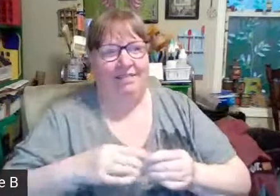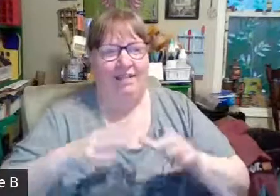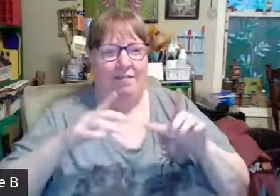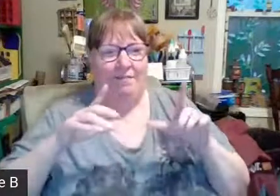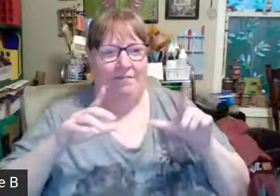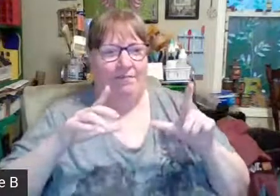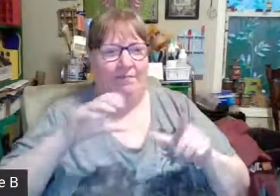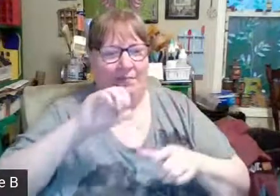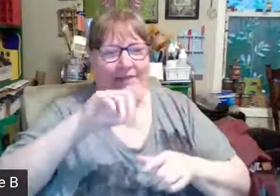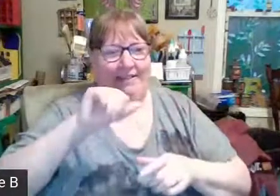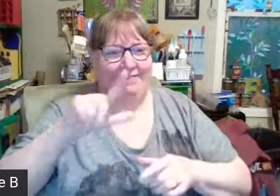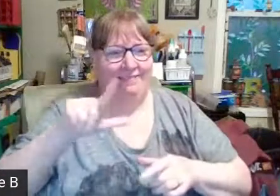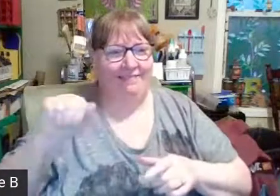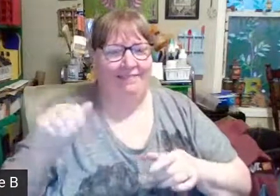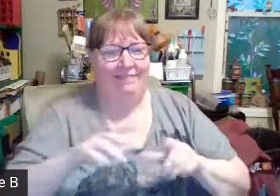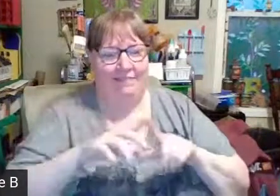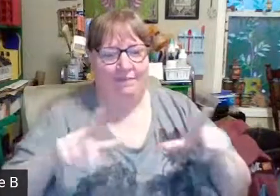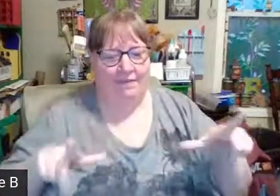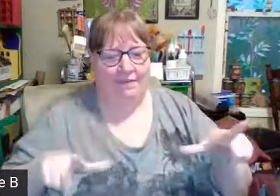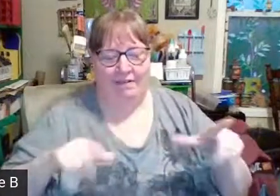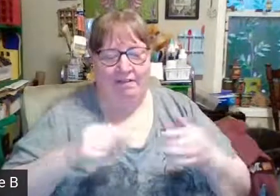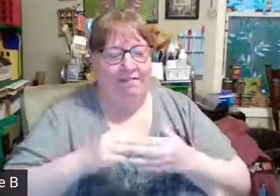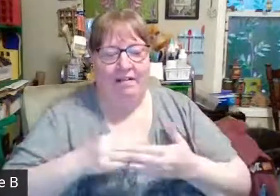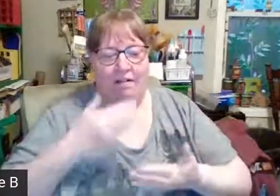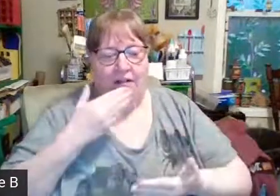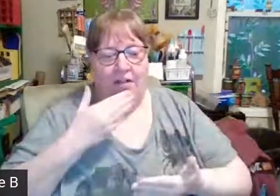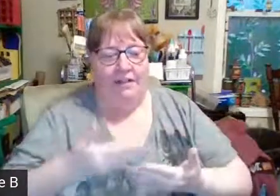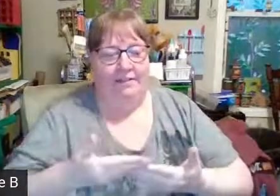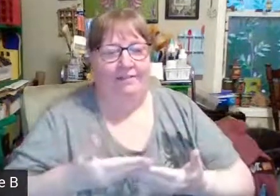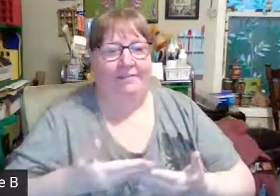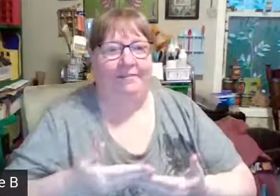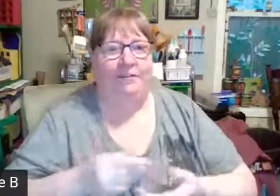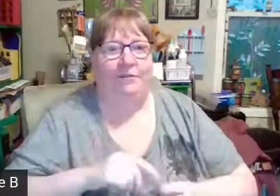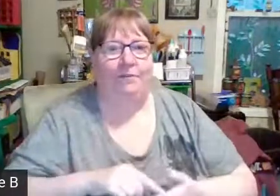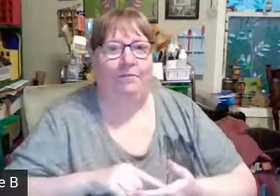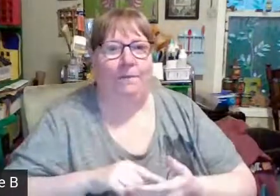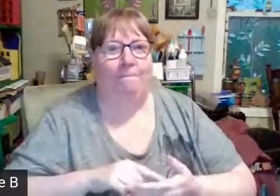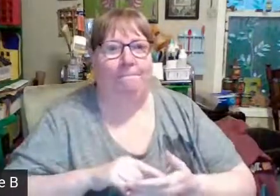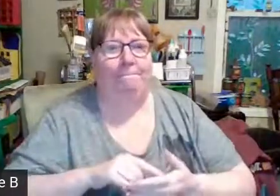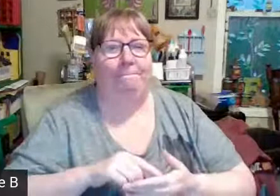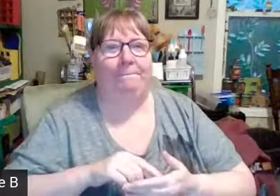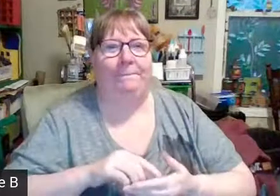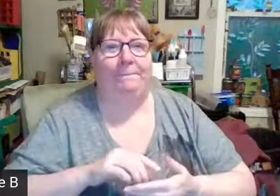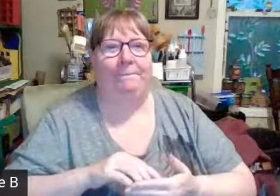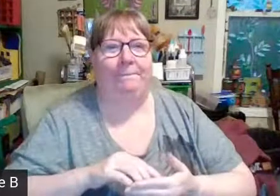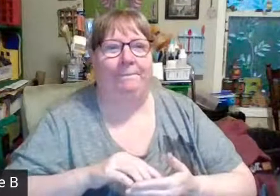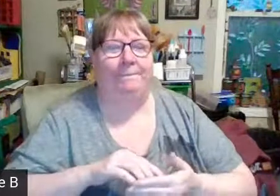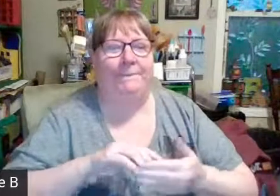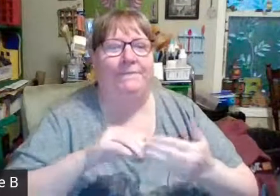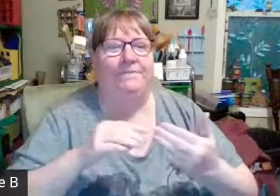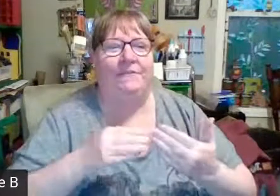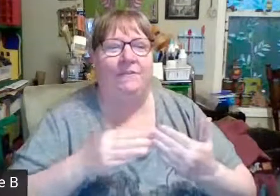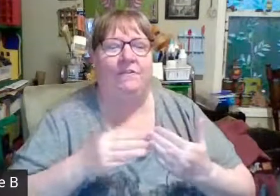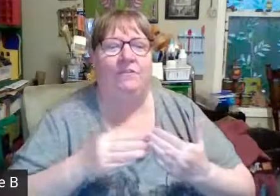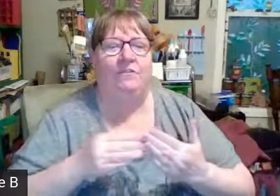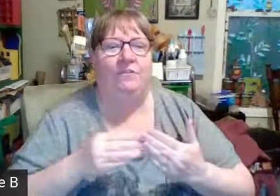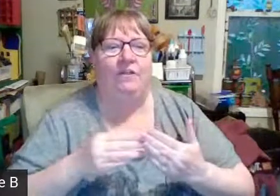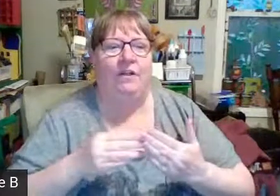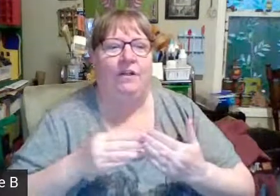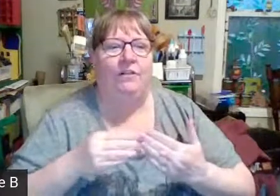$36, I'll probably just order a couple basics in the Tim Holtz craft mat on Amazon and ship it directly to them. And that's the